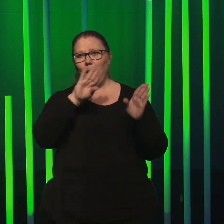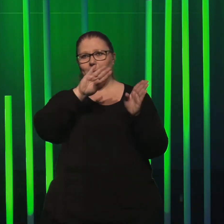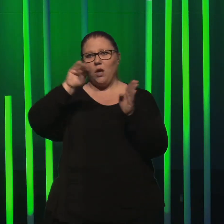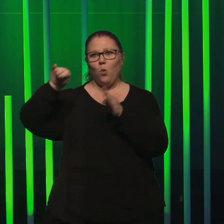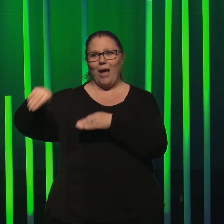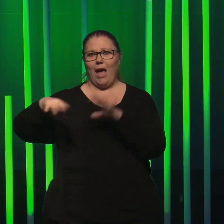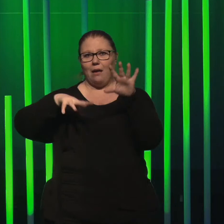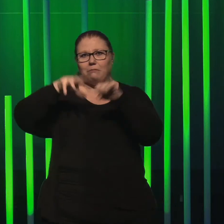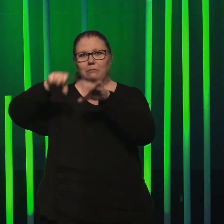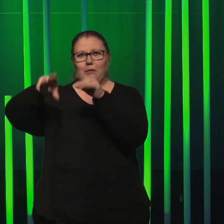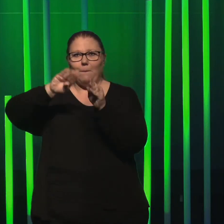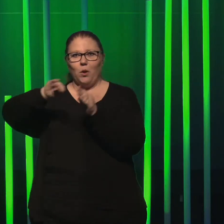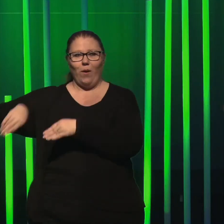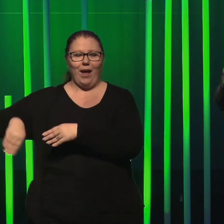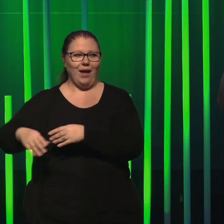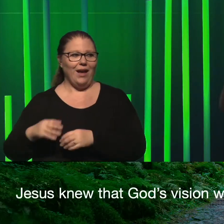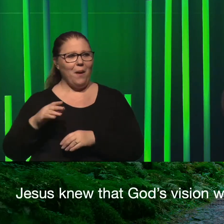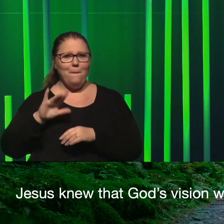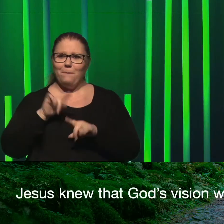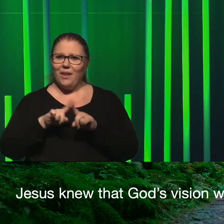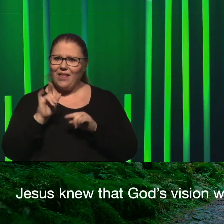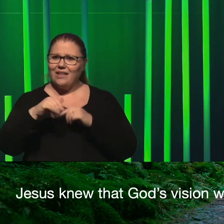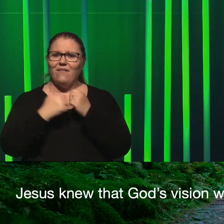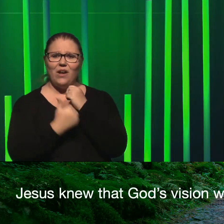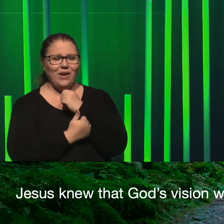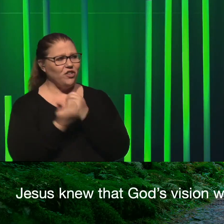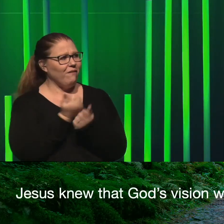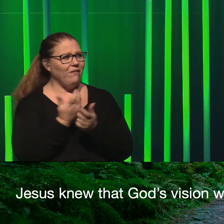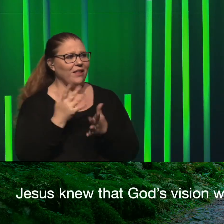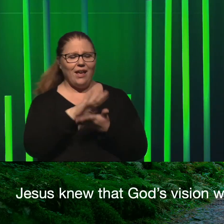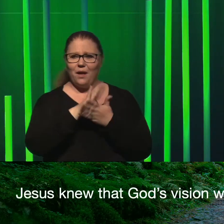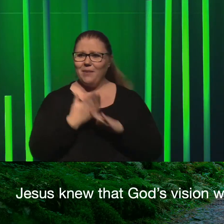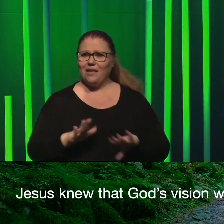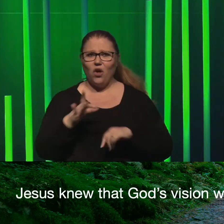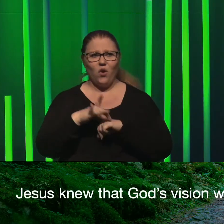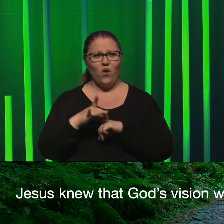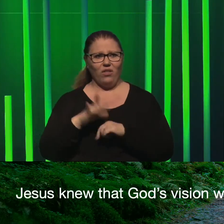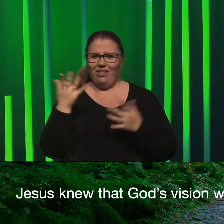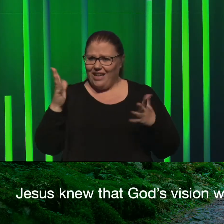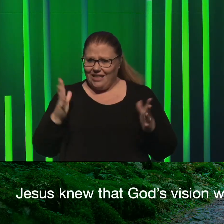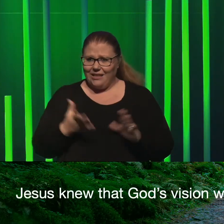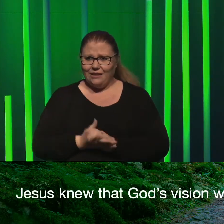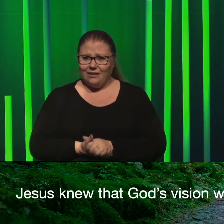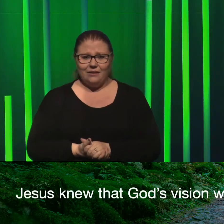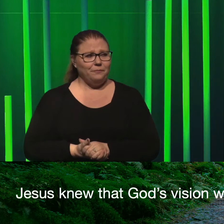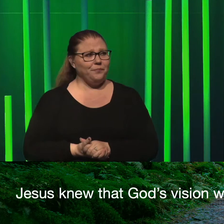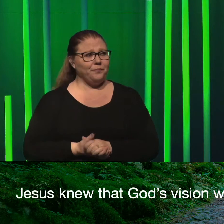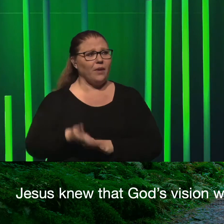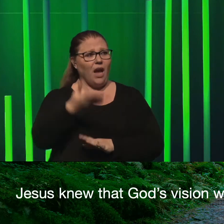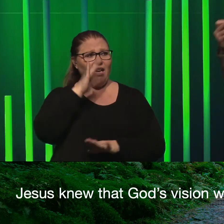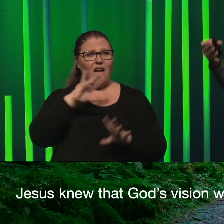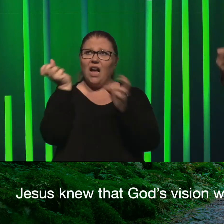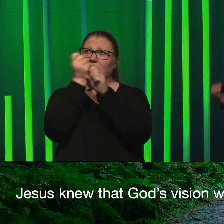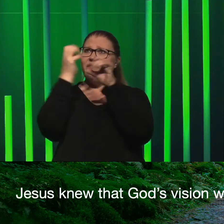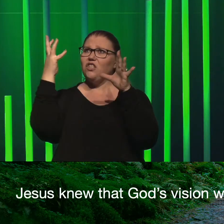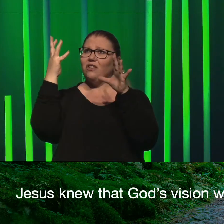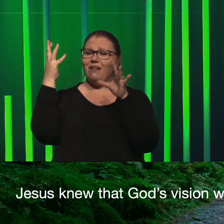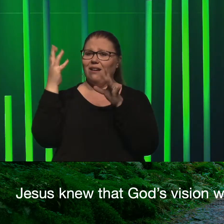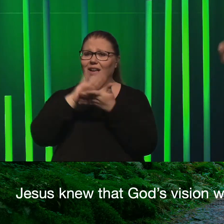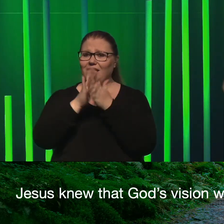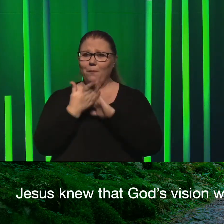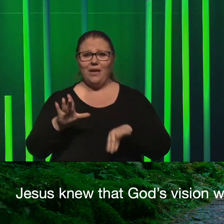the foundation of everything. Peace on earth. That's it. God's vision is peace on